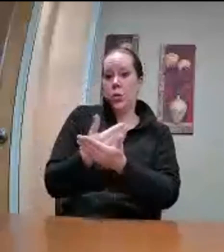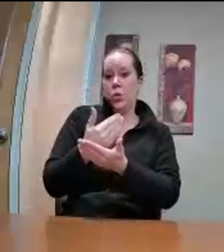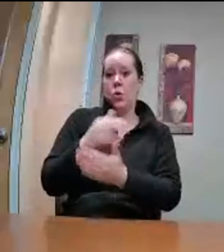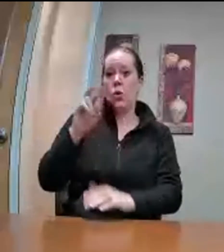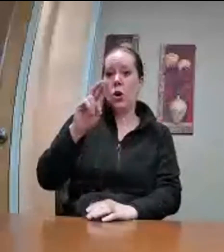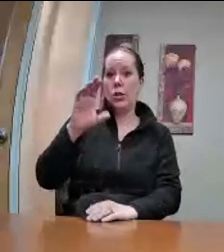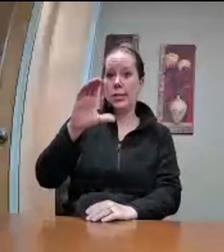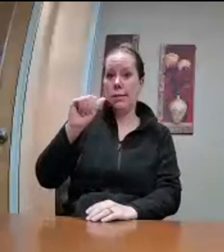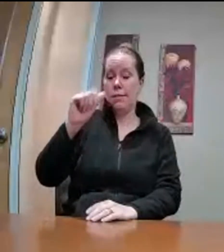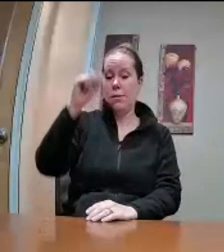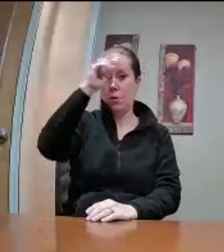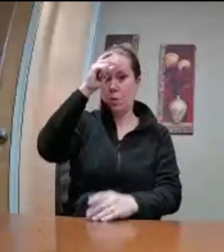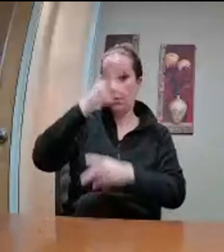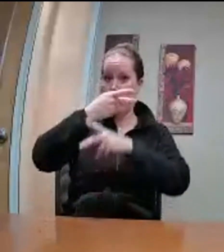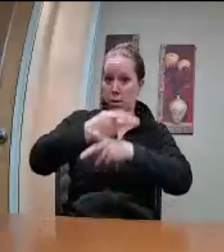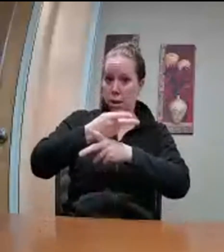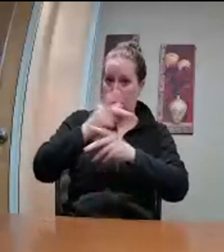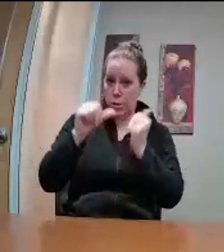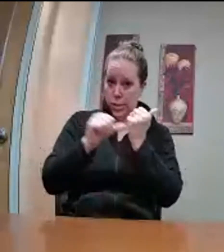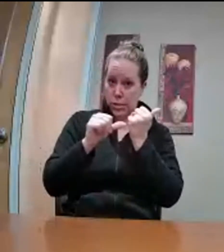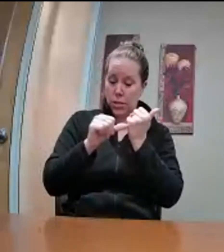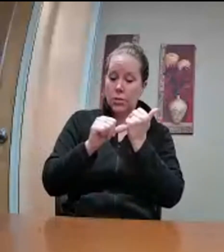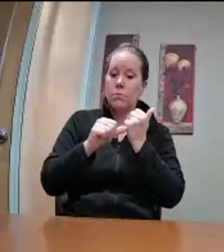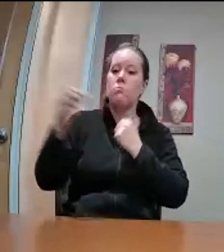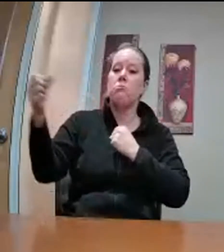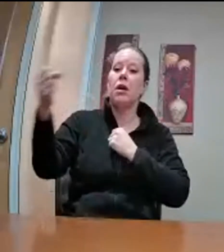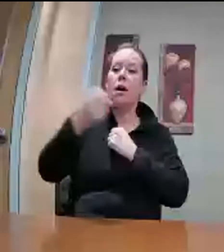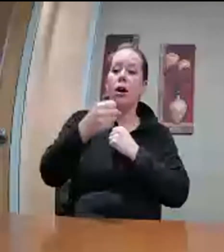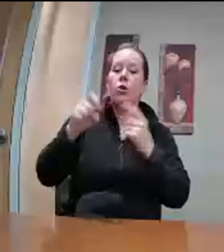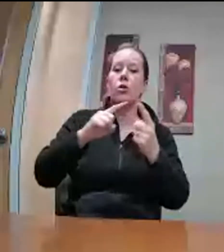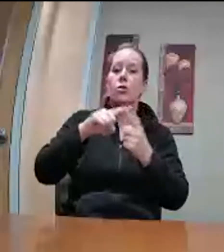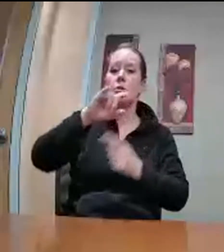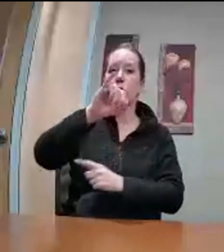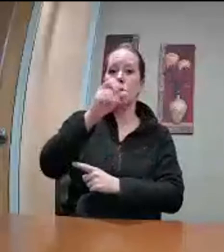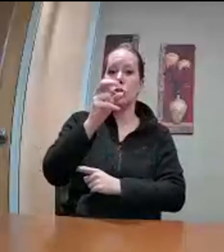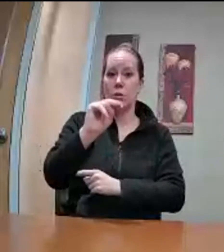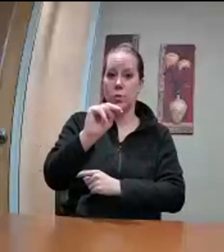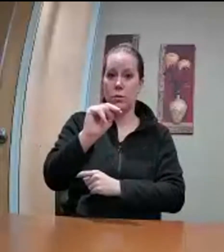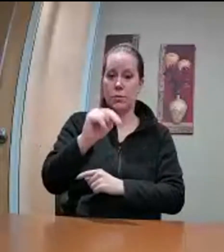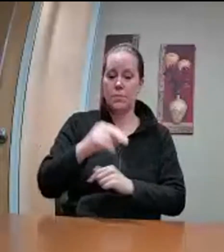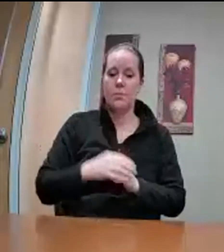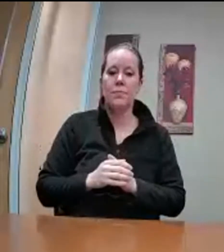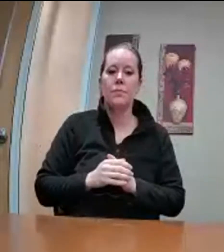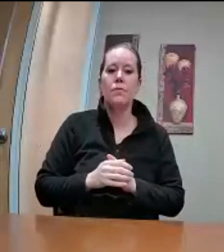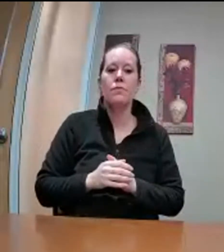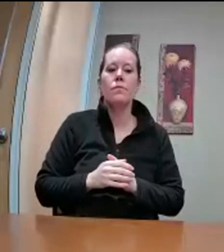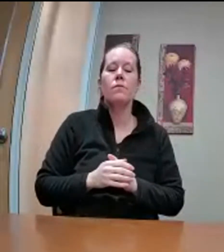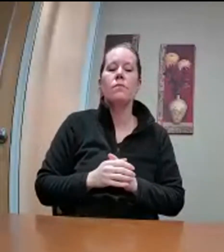assistants, and they'll be with us until January. These are